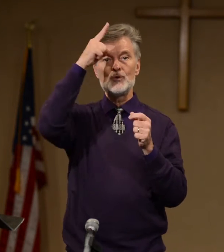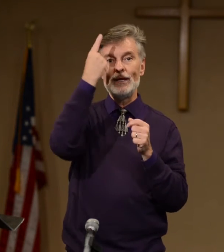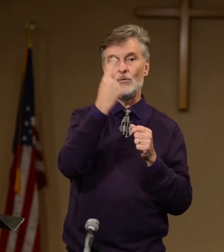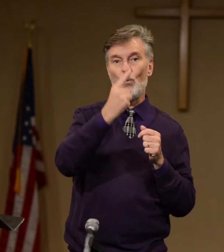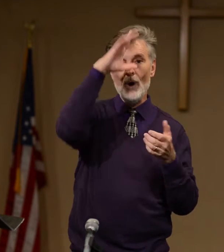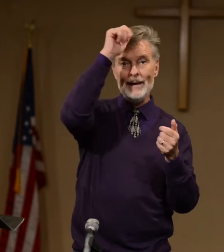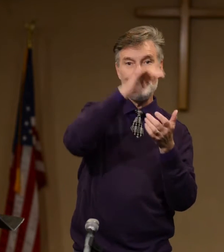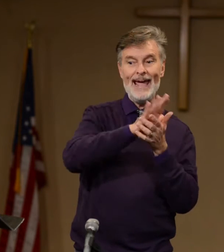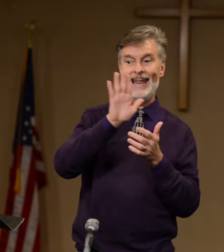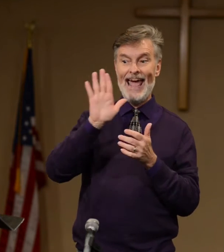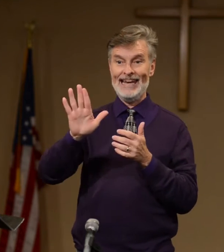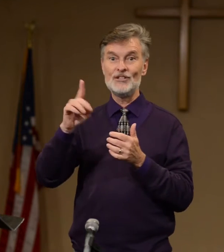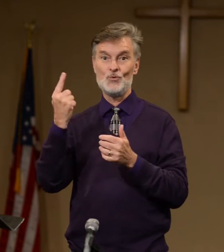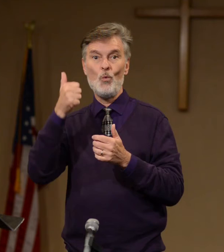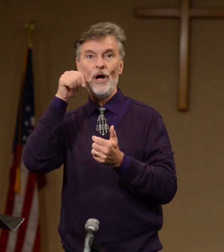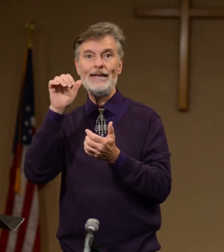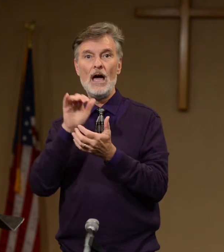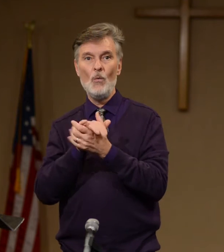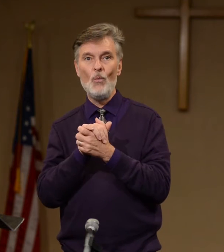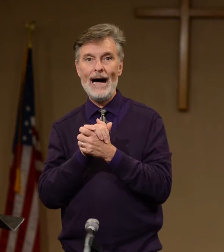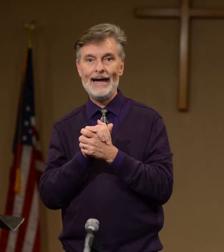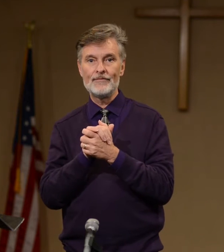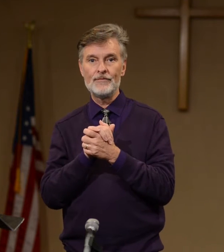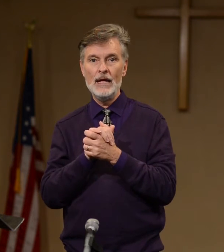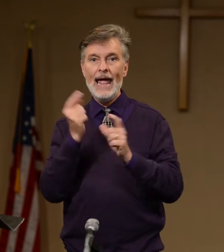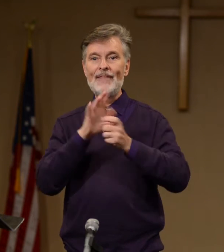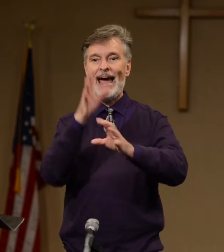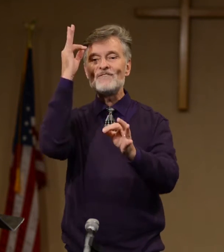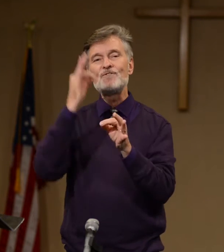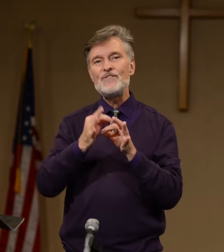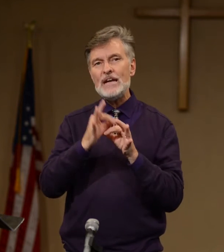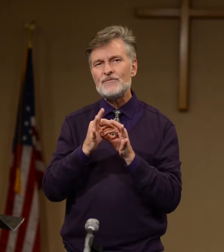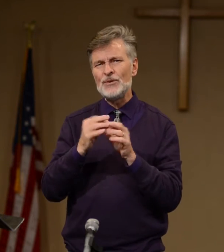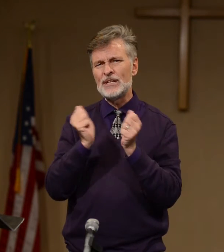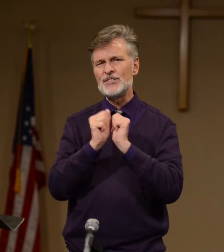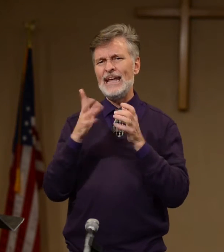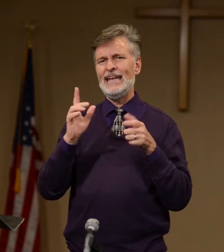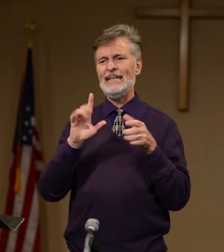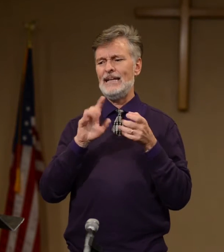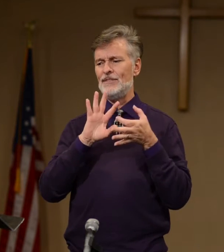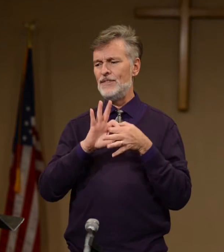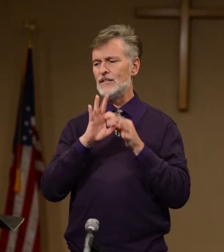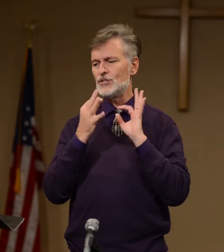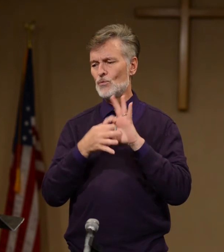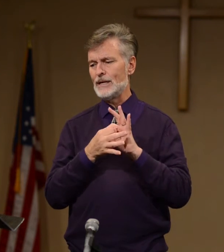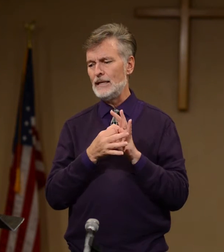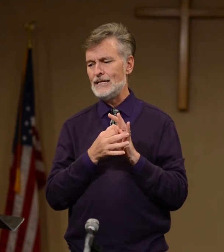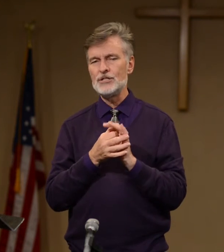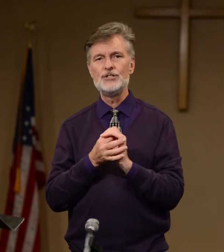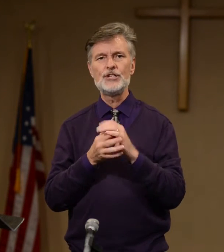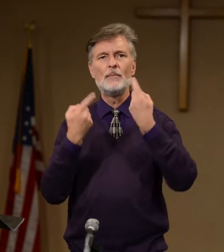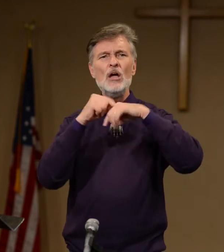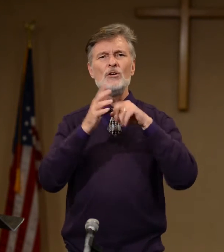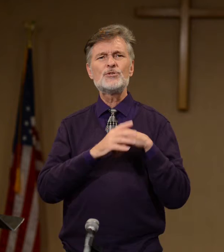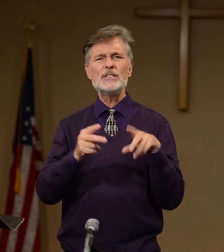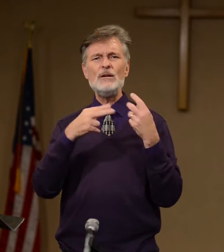between one man and his one wife, and that faithfulness in this relationship. You see, with